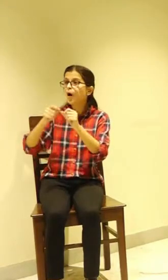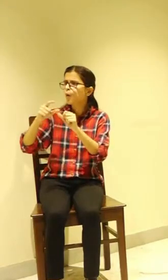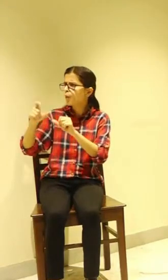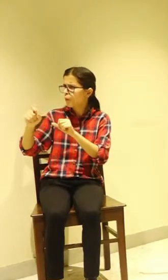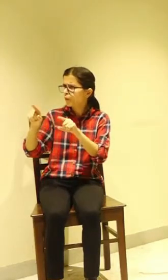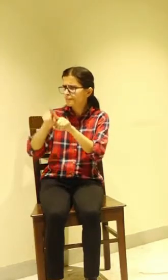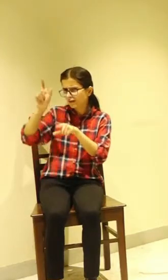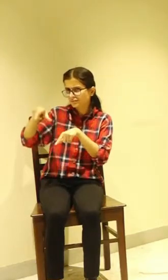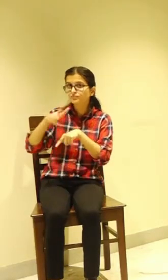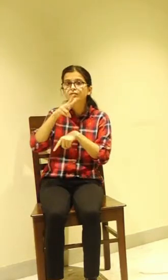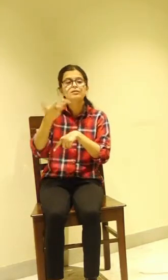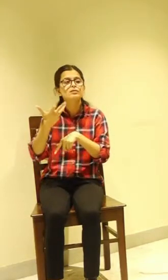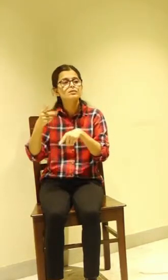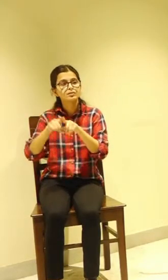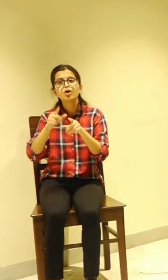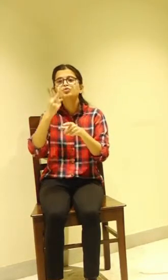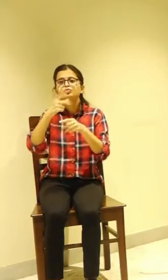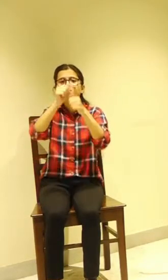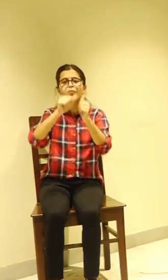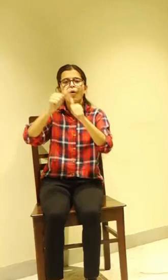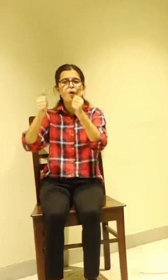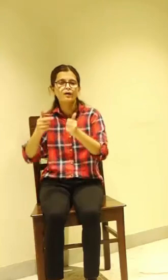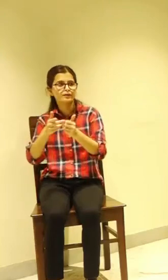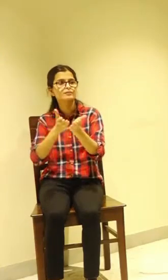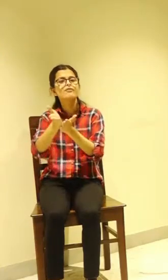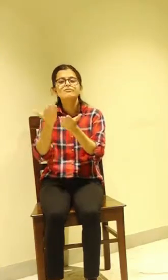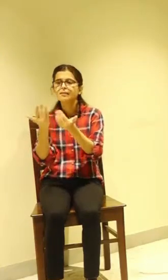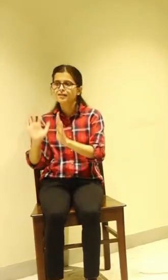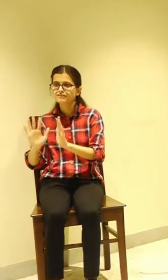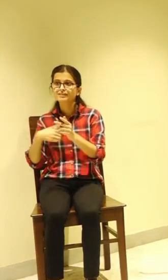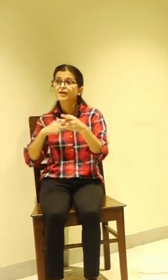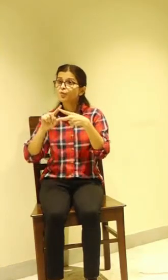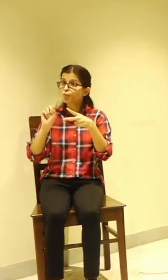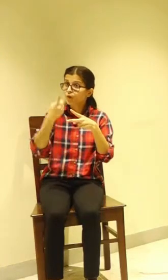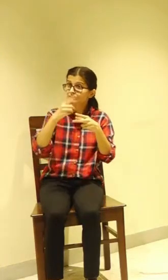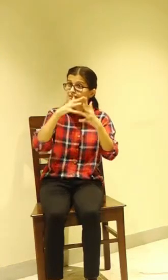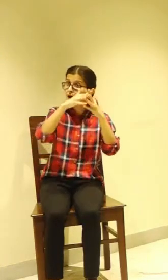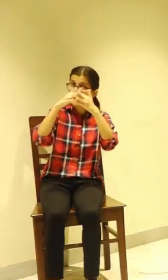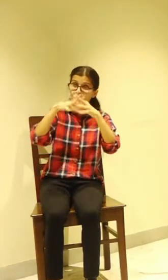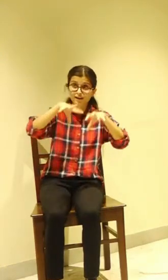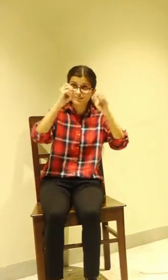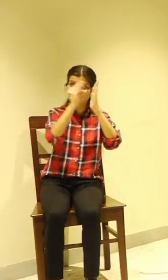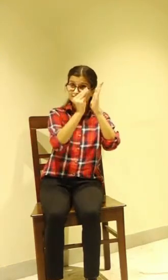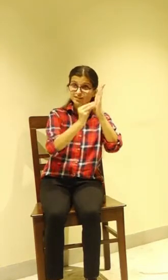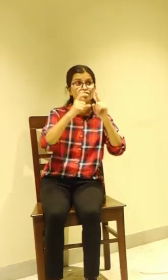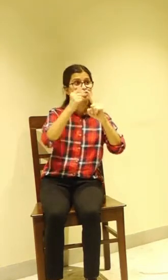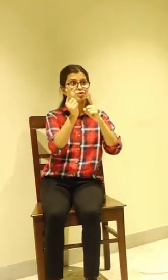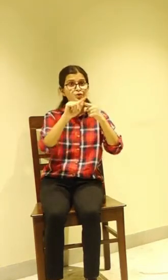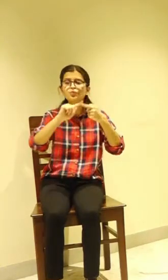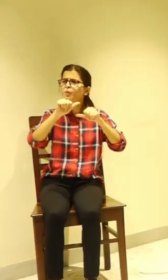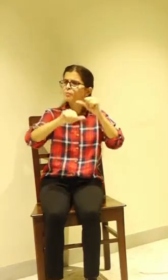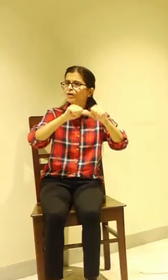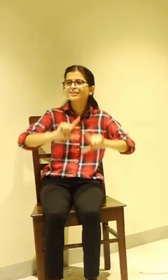that there are two models available to you in terms of framing a right. One is, on the one hand, is the American Constitution with due process, life,